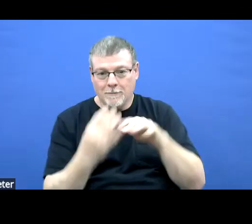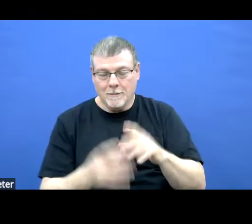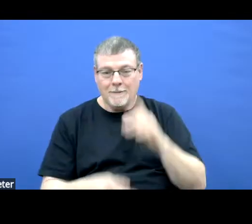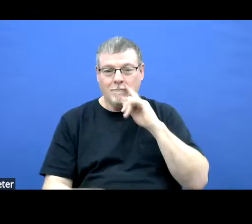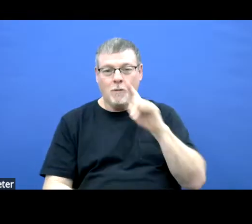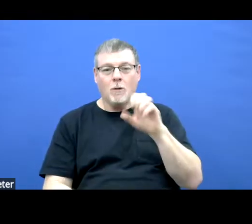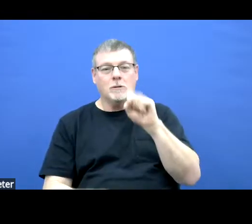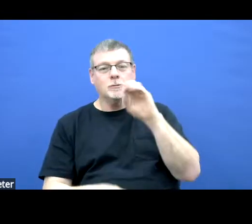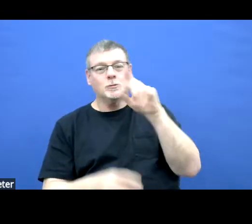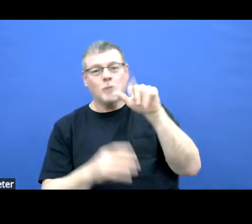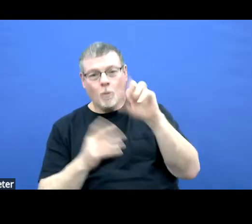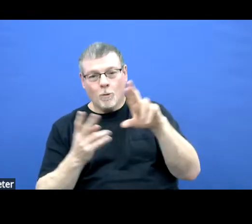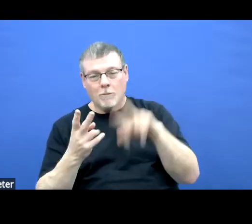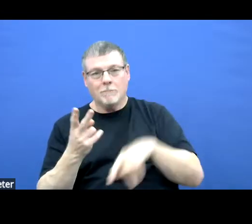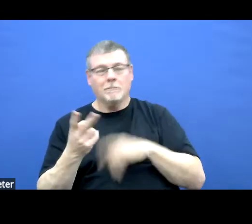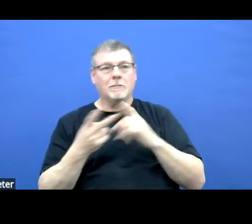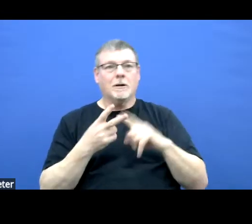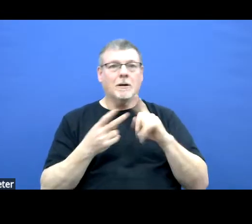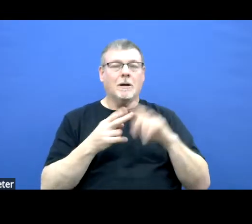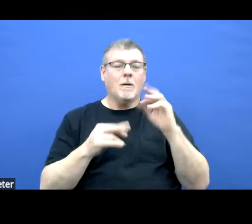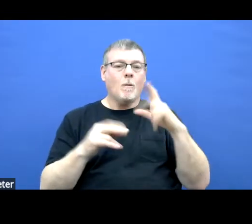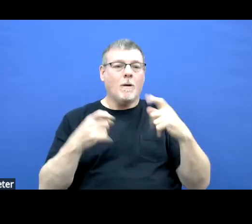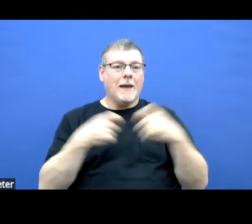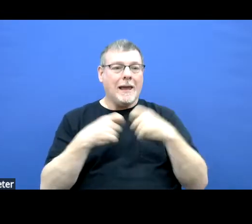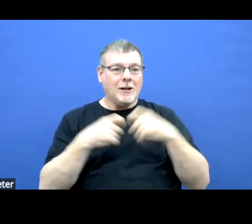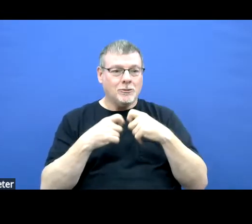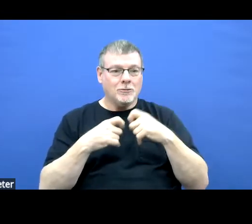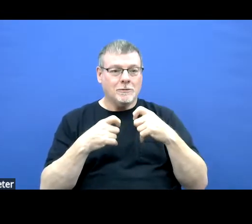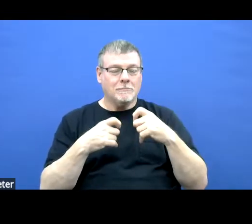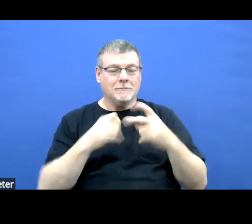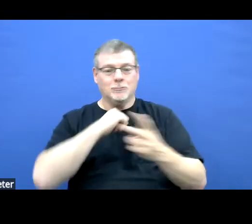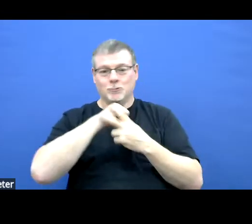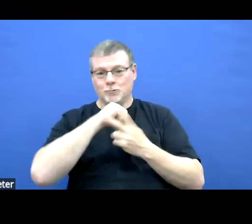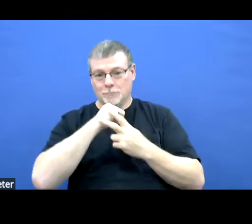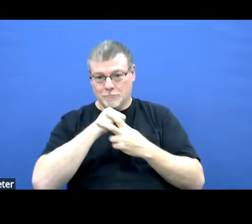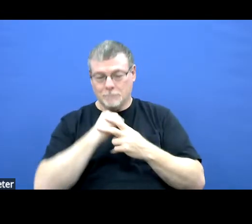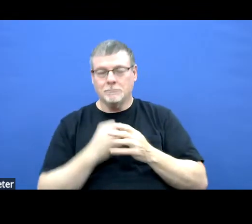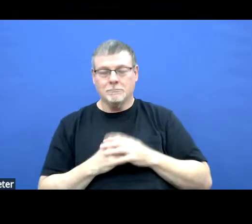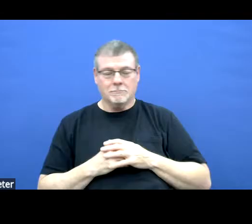array project or energy battery storage.